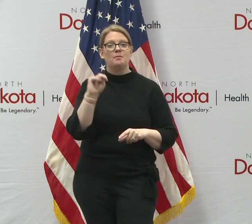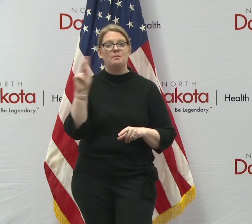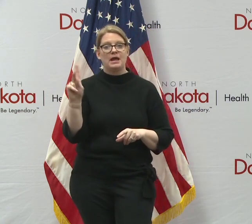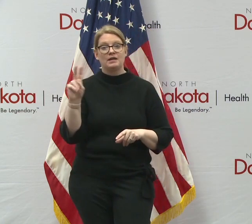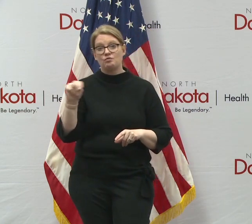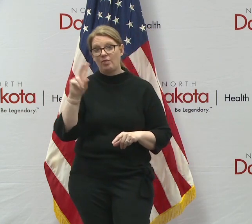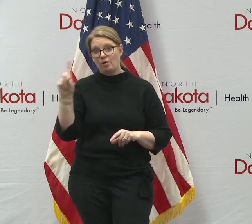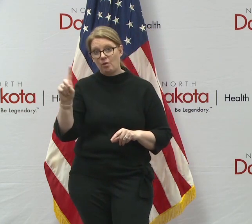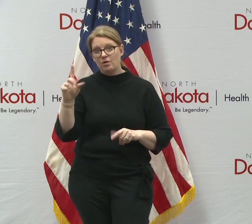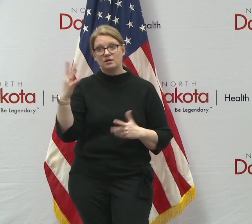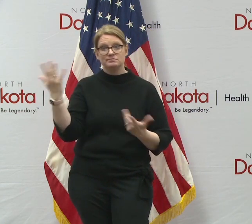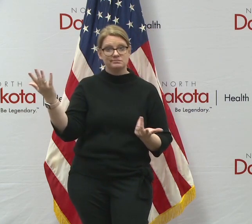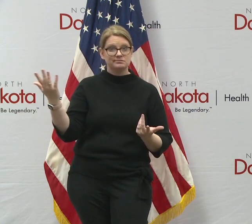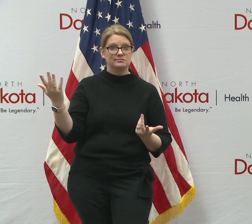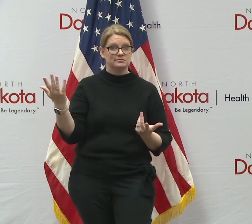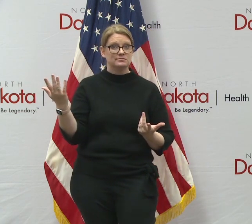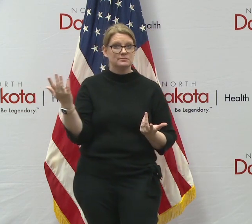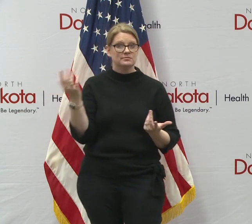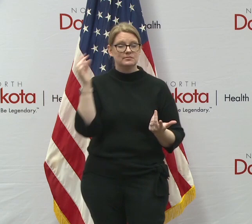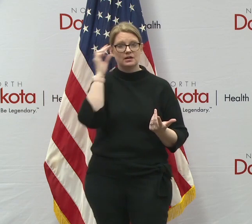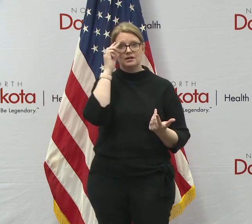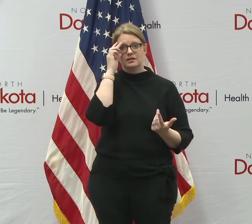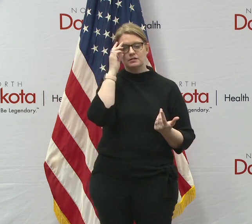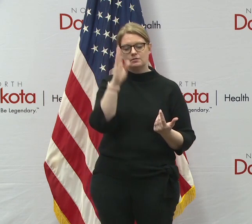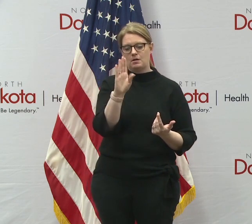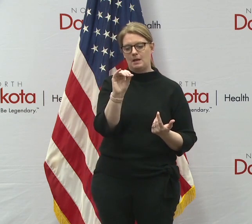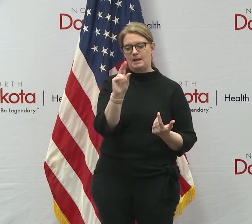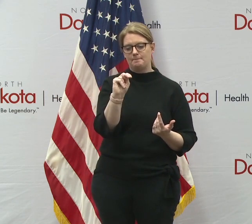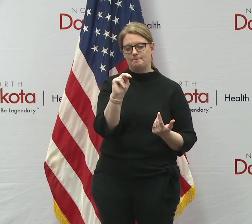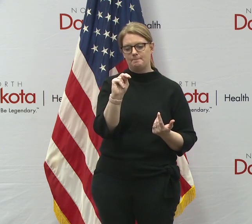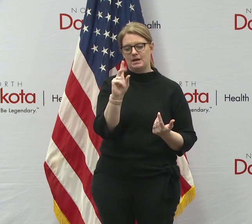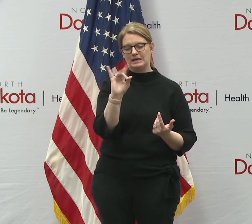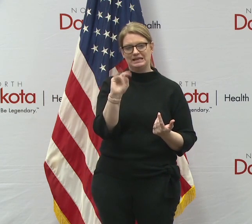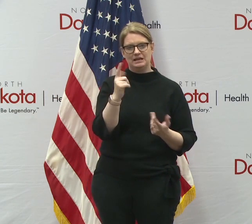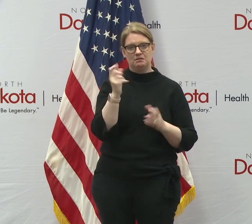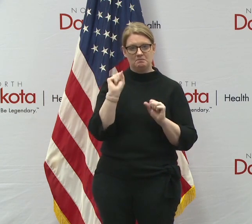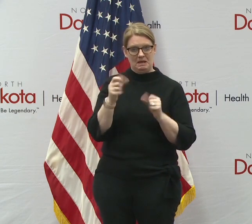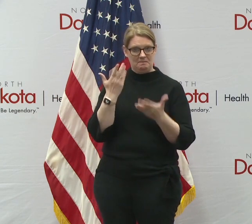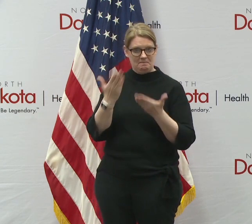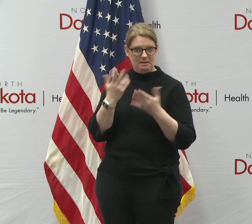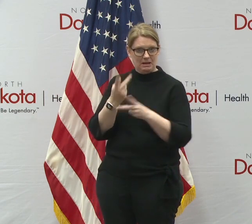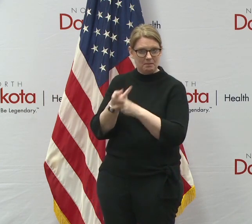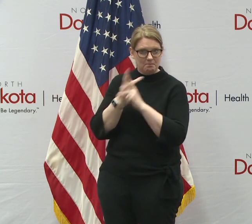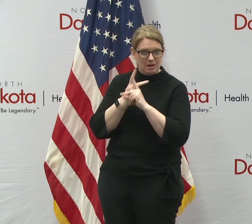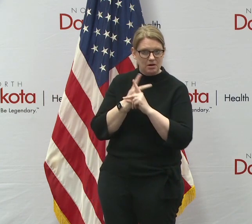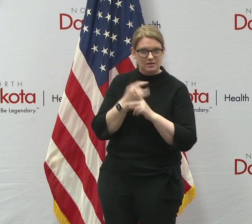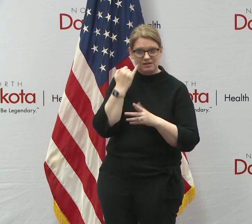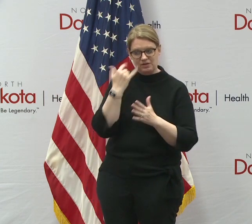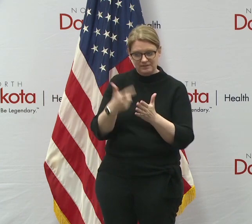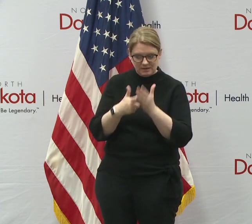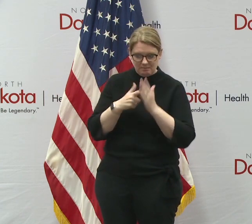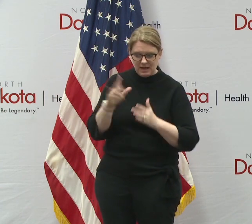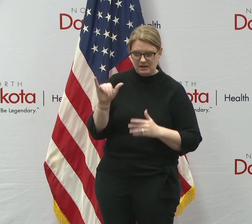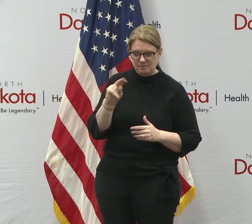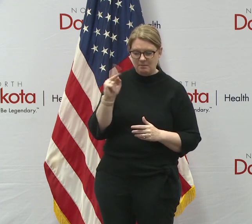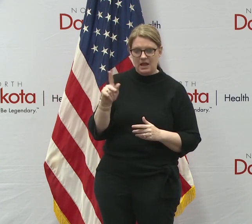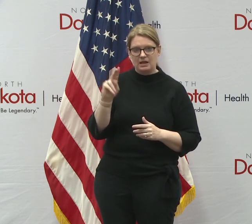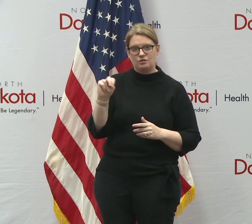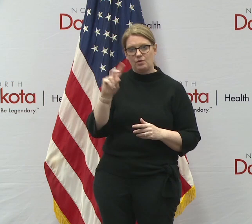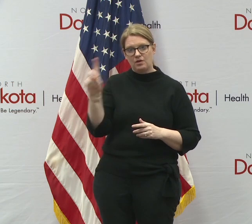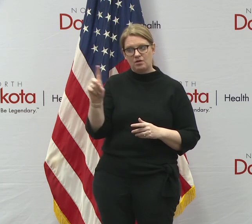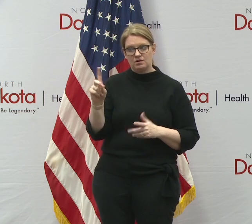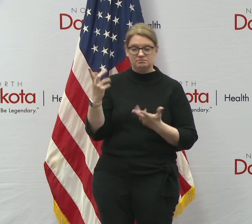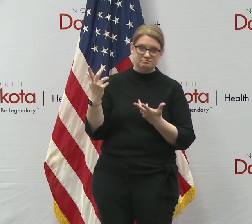which is could be, when I say bonding, it could be borrowing. And again, if we've got demand down on the Bank of North Dakota and the Bank of North Dakota's got